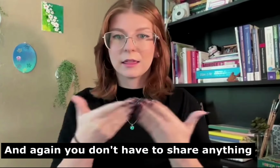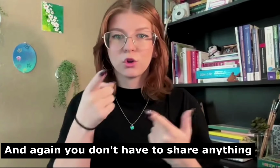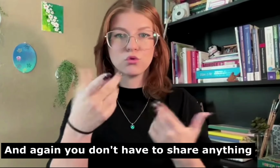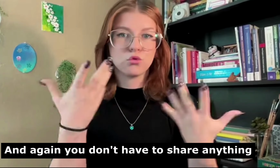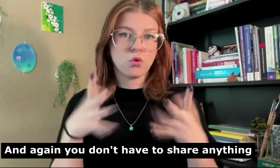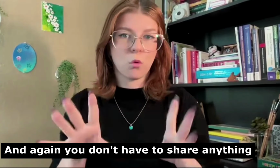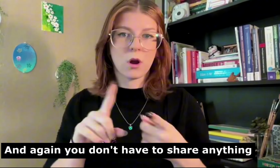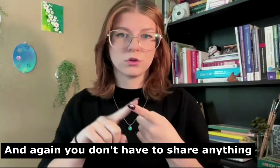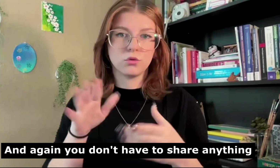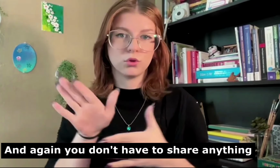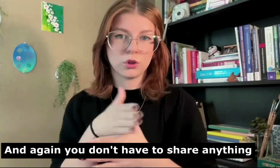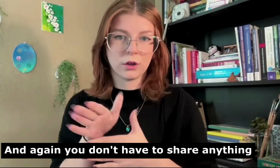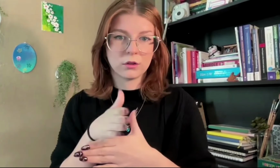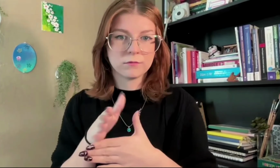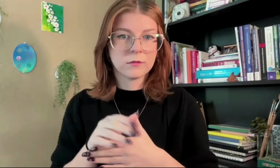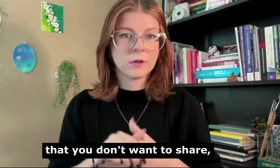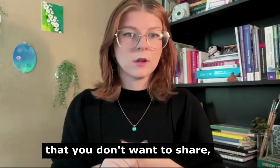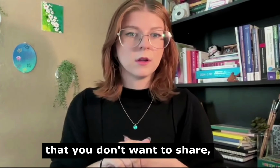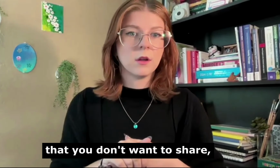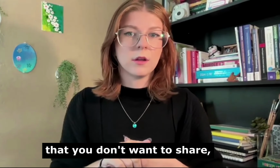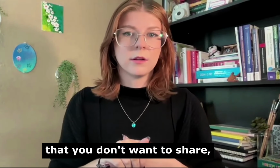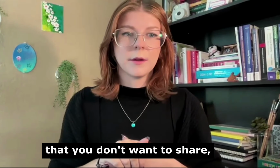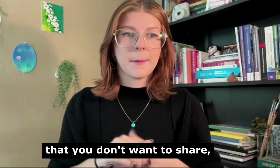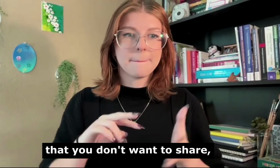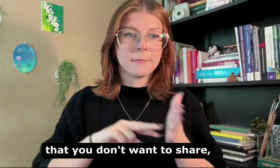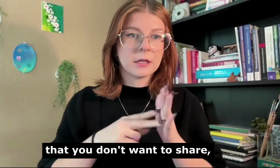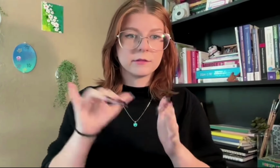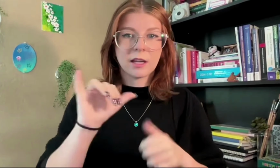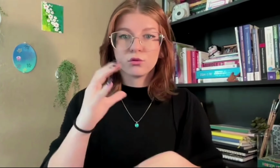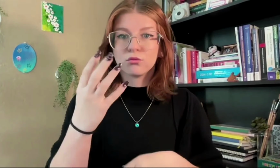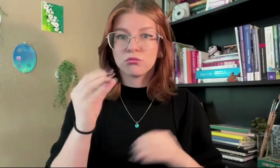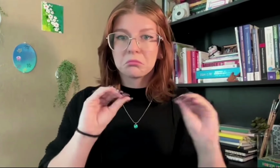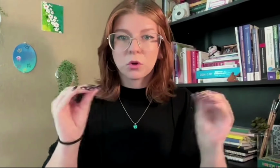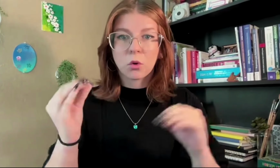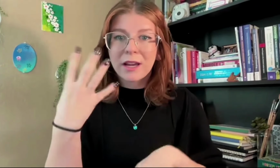And again, you don't have to share anything that you don't want to share,